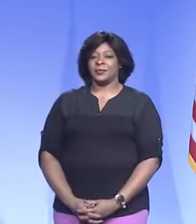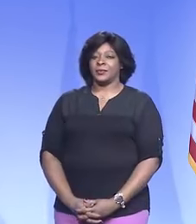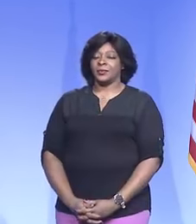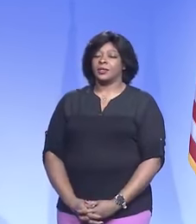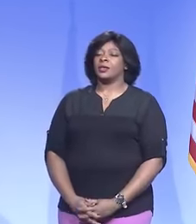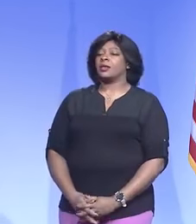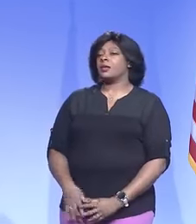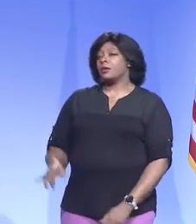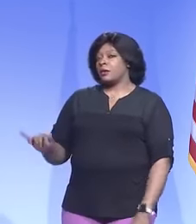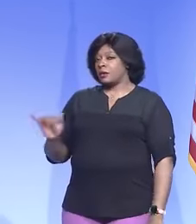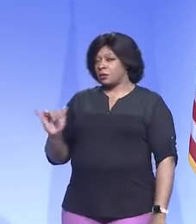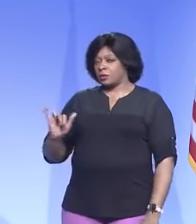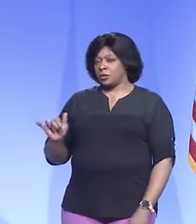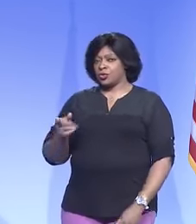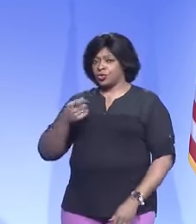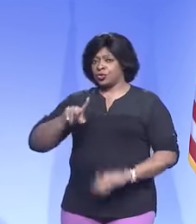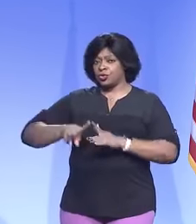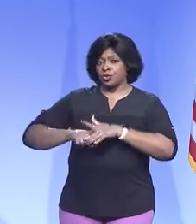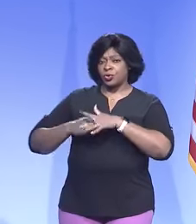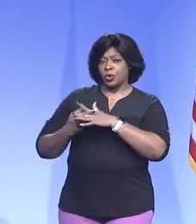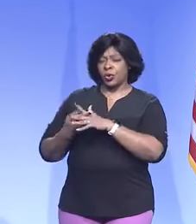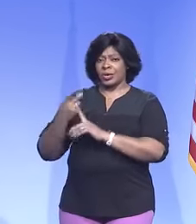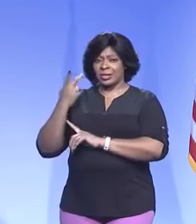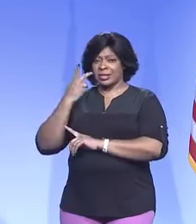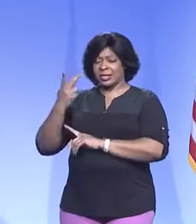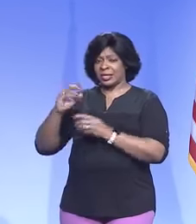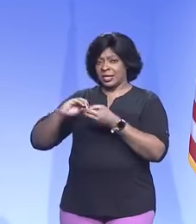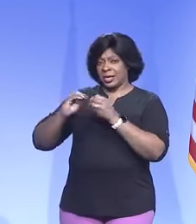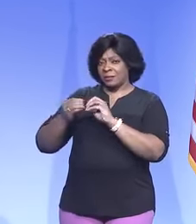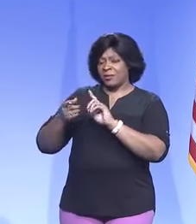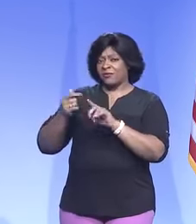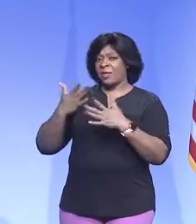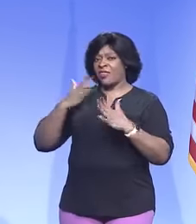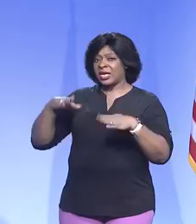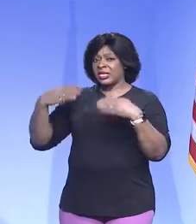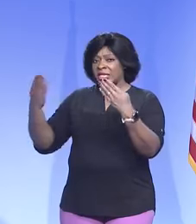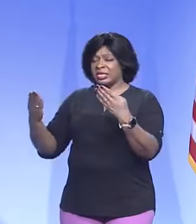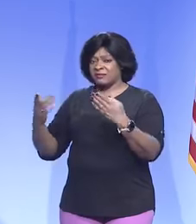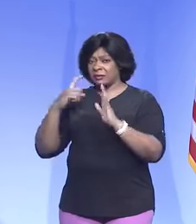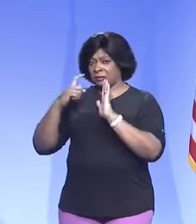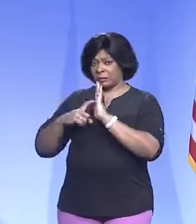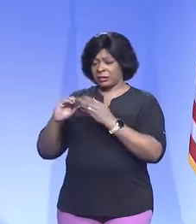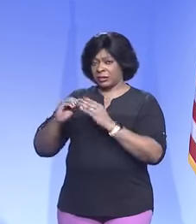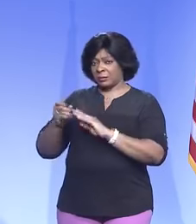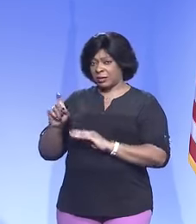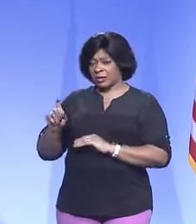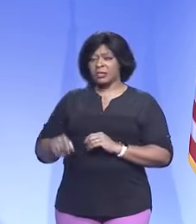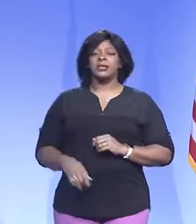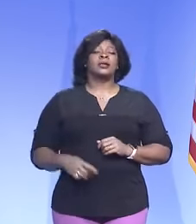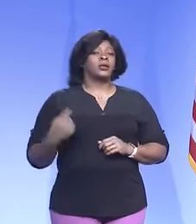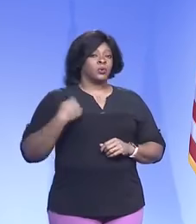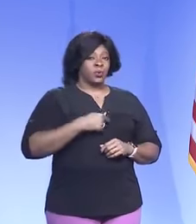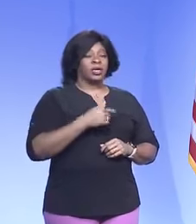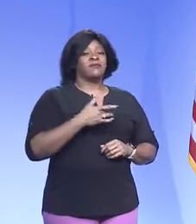And also, have you guys started to see numbers from Thanksgiving? We believe that the numbers that we